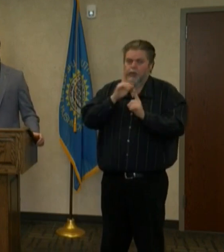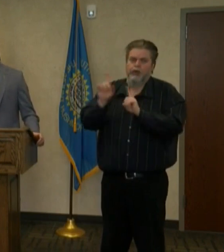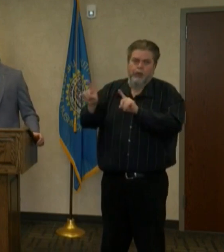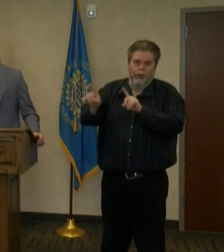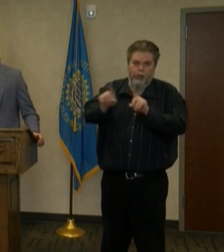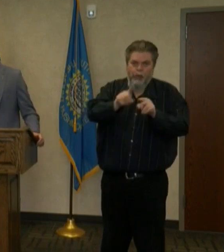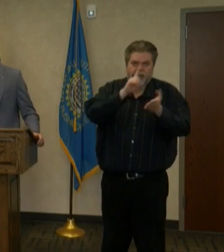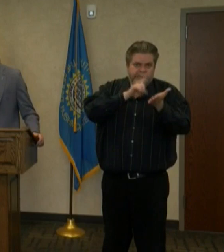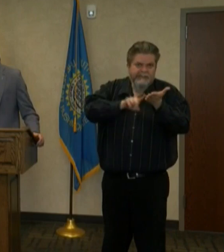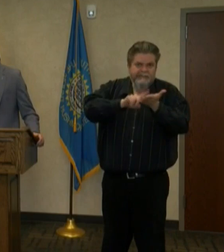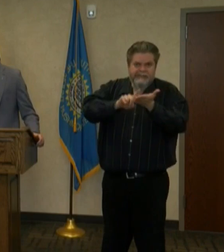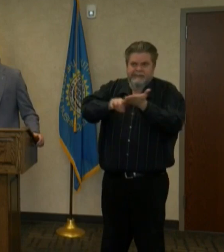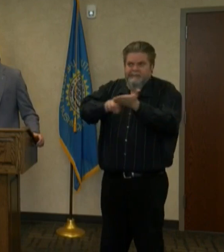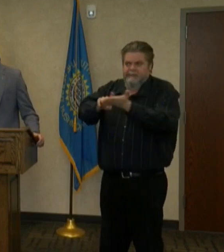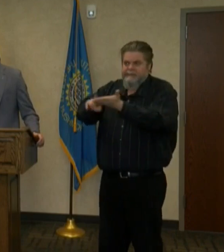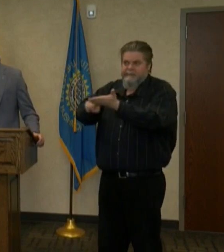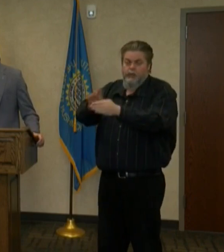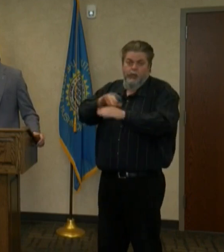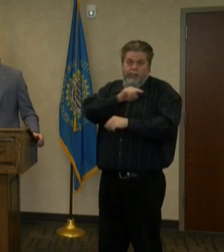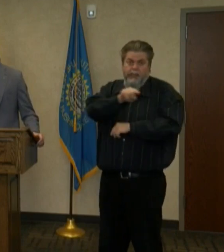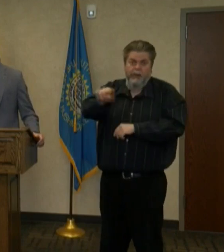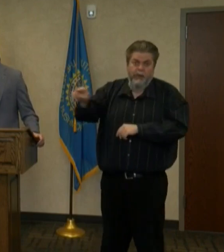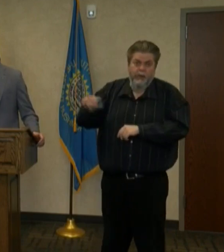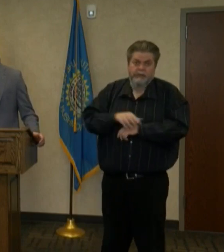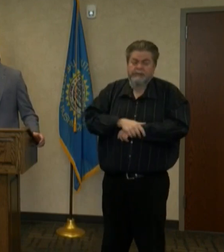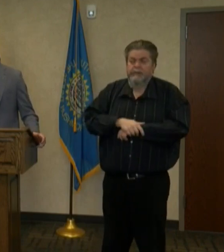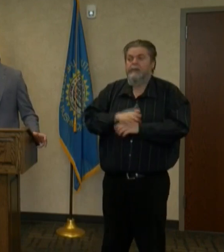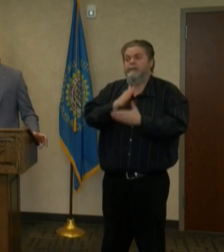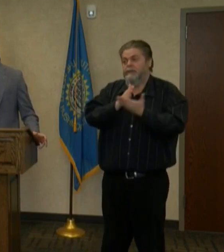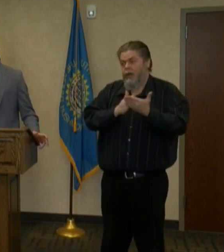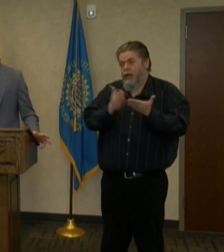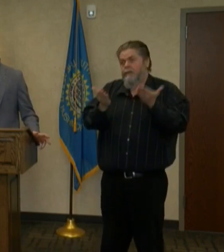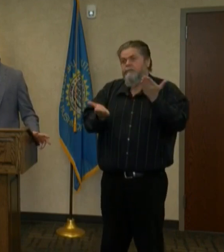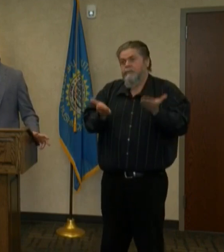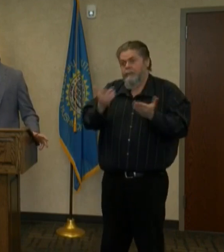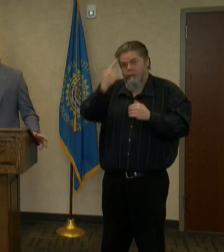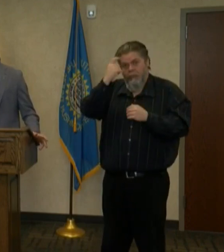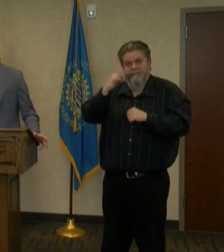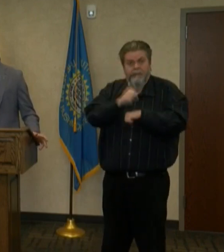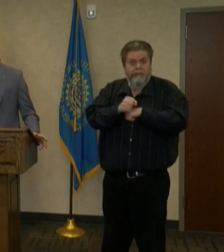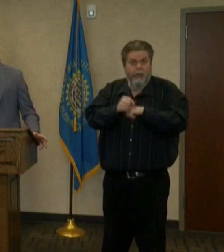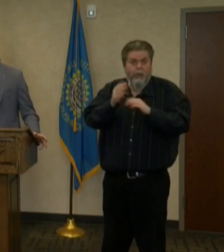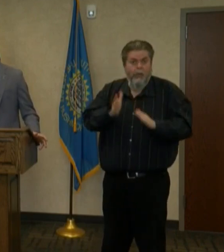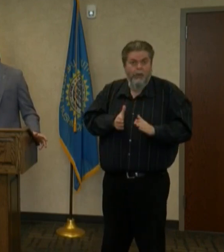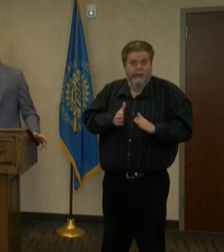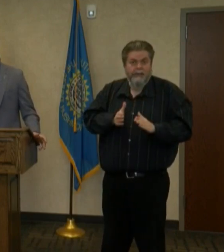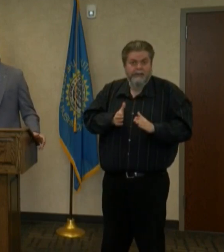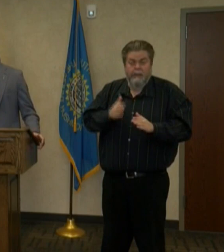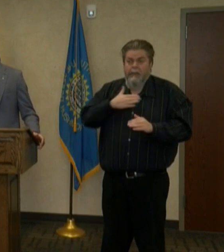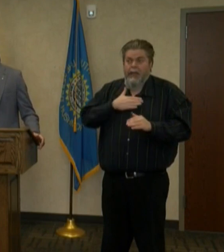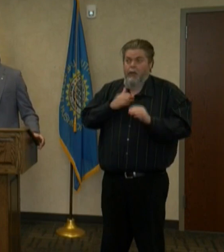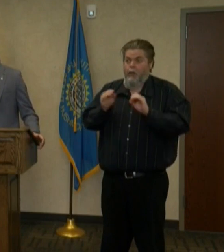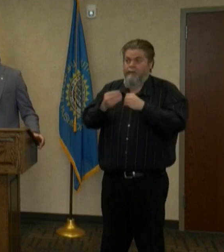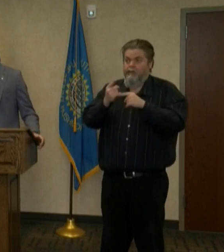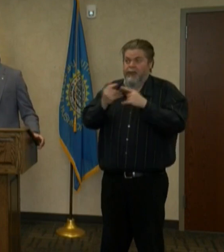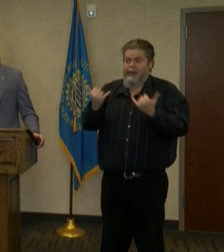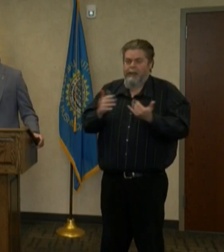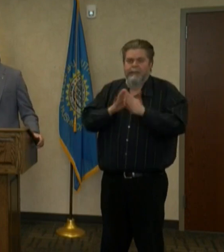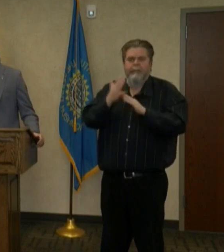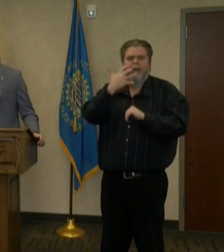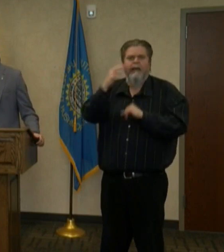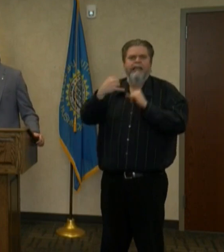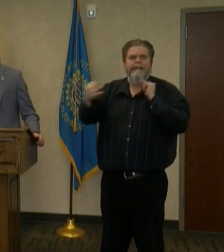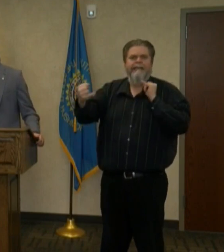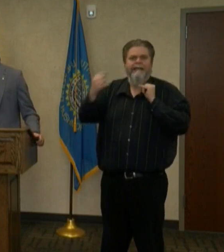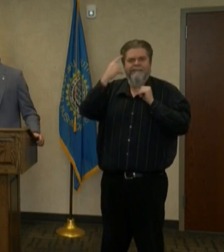site and provide checks to these businesses, some of which may be driven by employees. My office right now has become the hotline